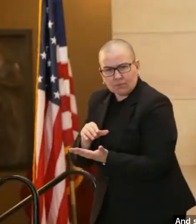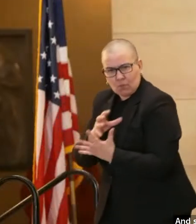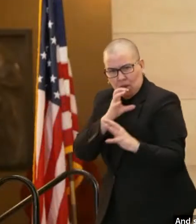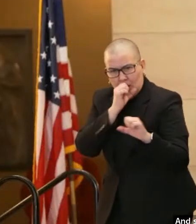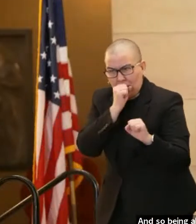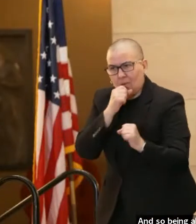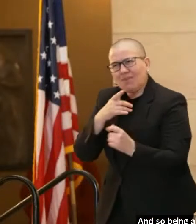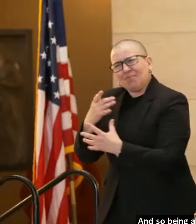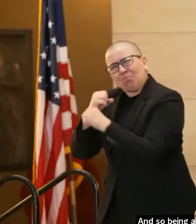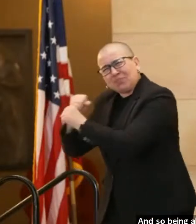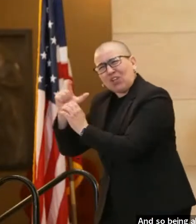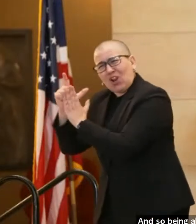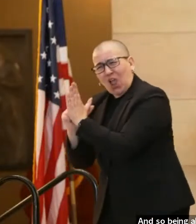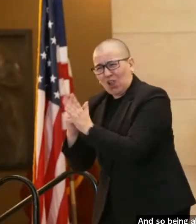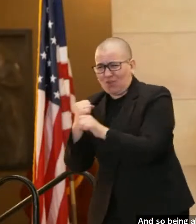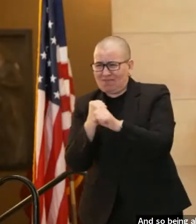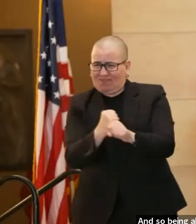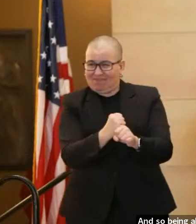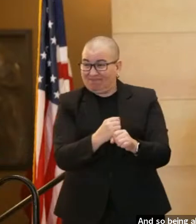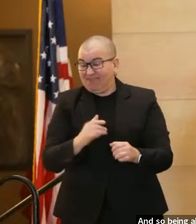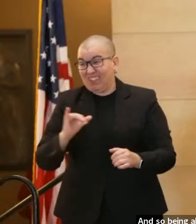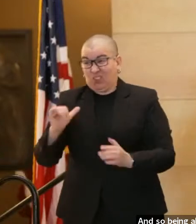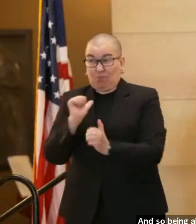that passed this year.